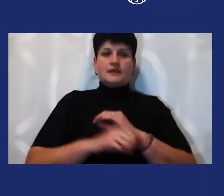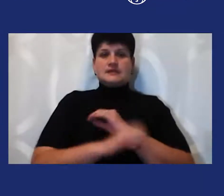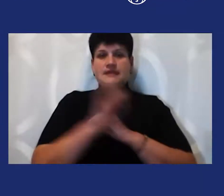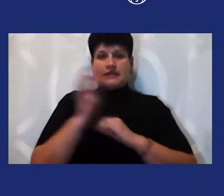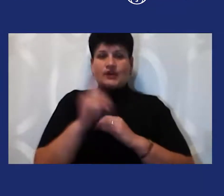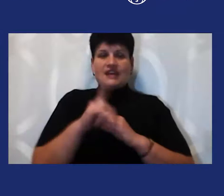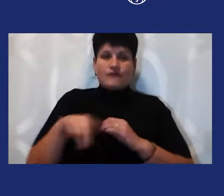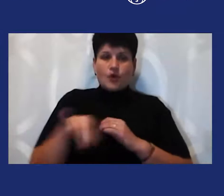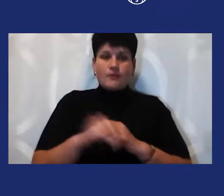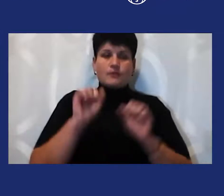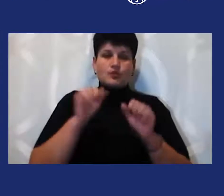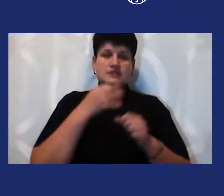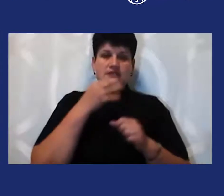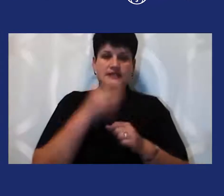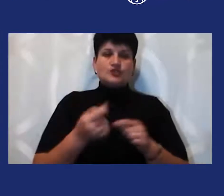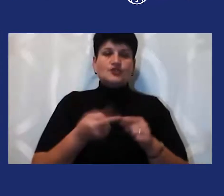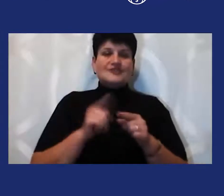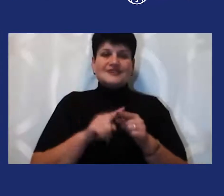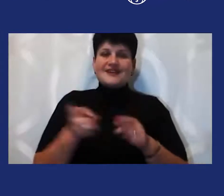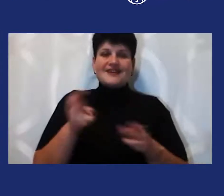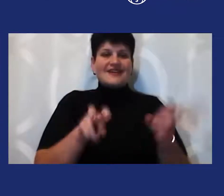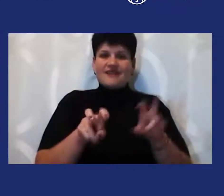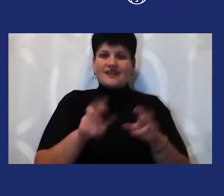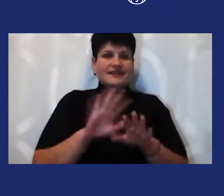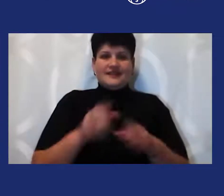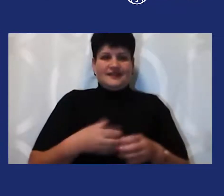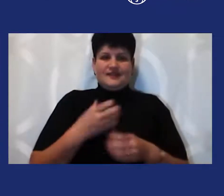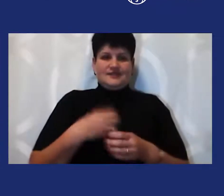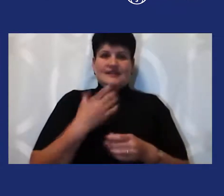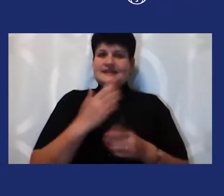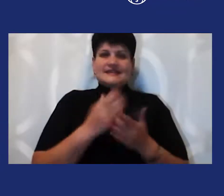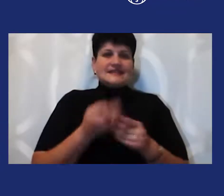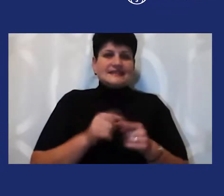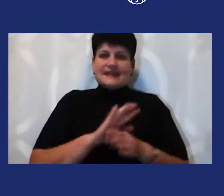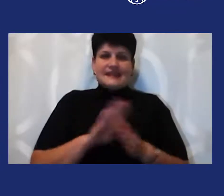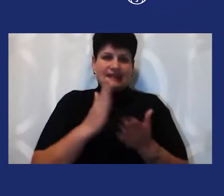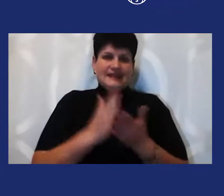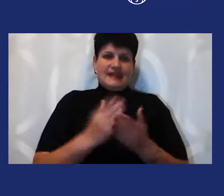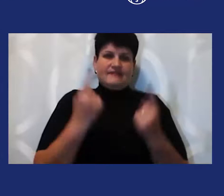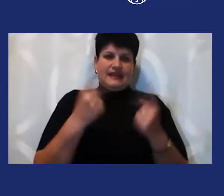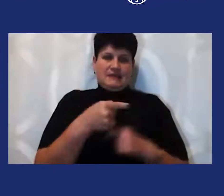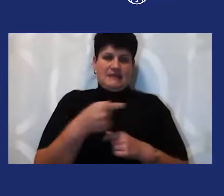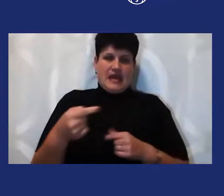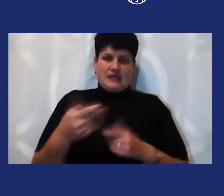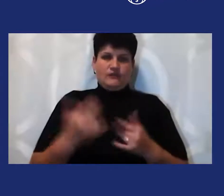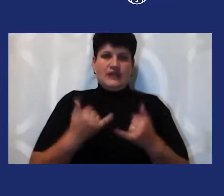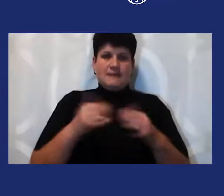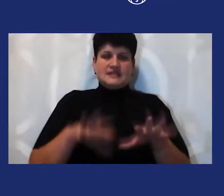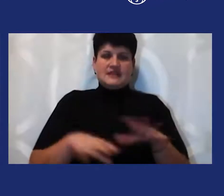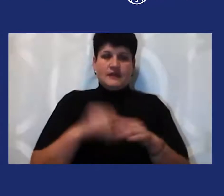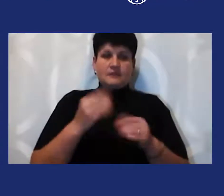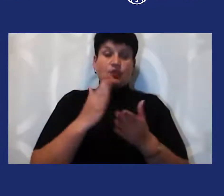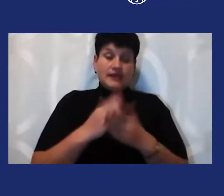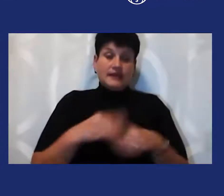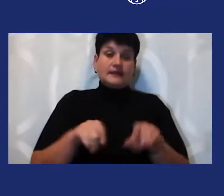that a low turnout is not critical, and that is not a major drawback, especially in the local elections,